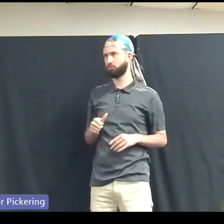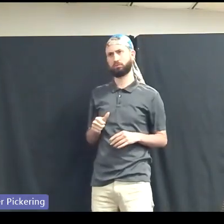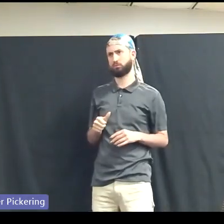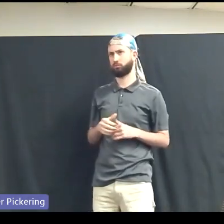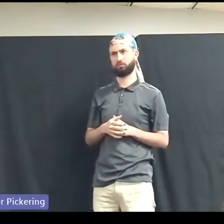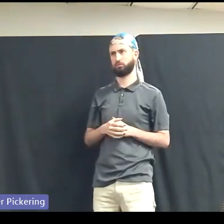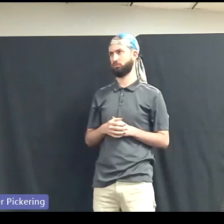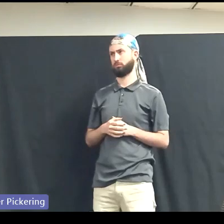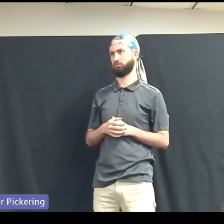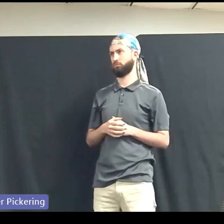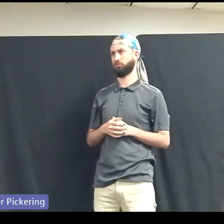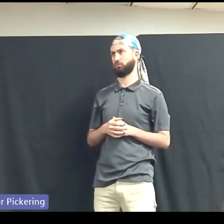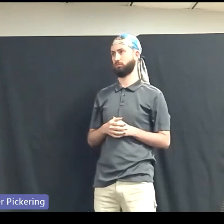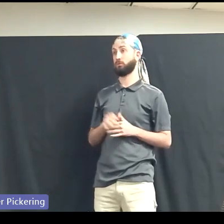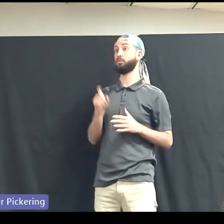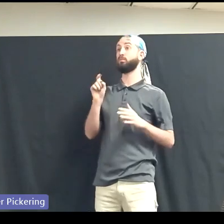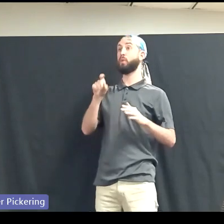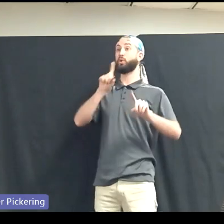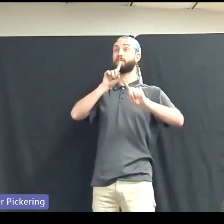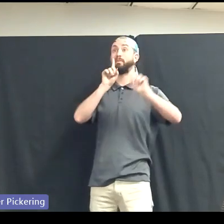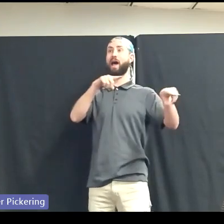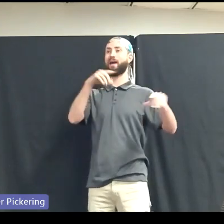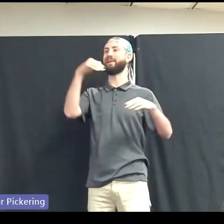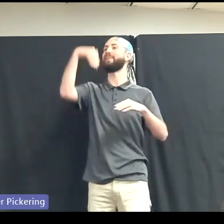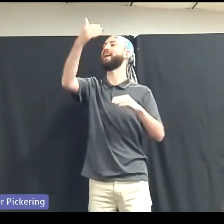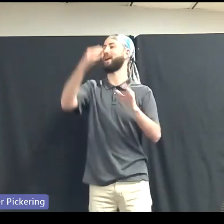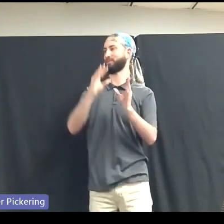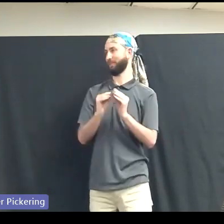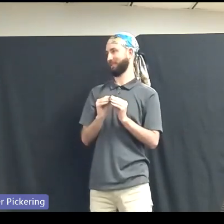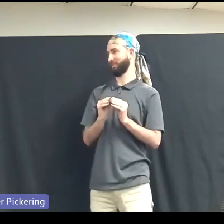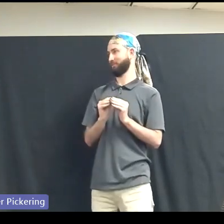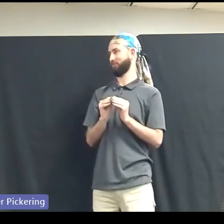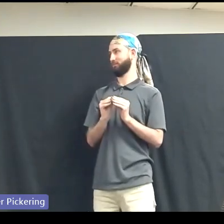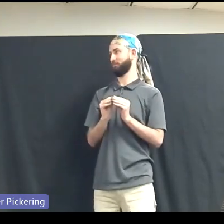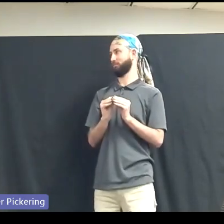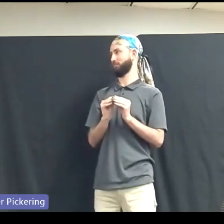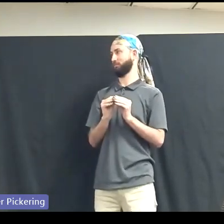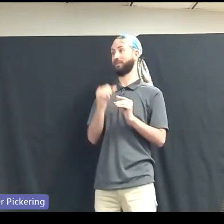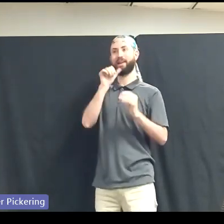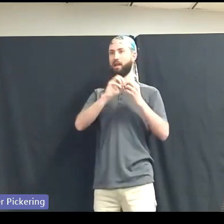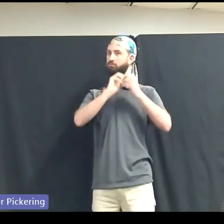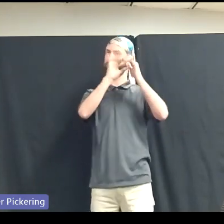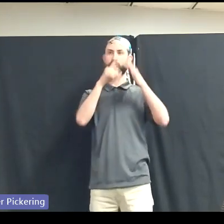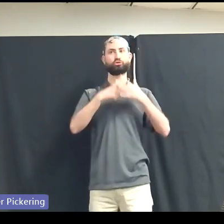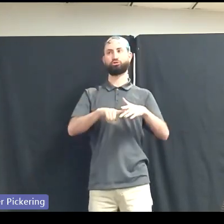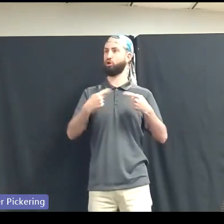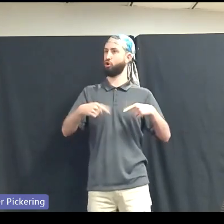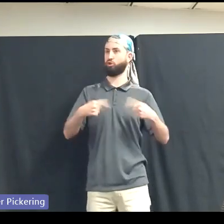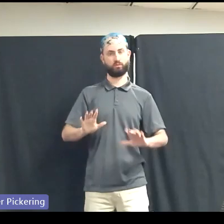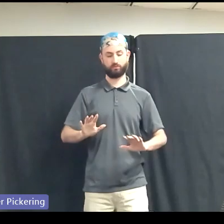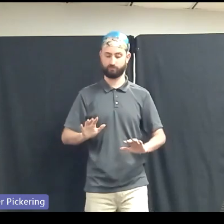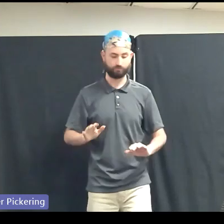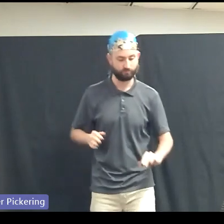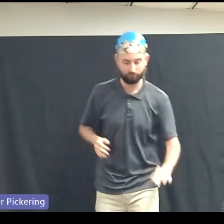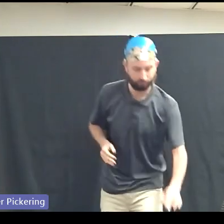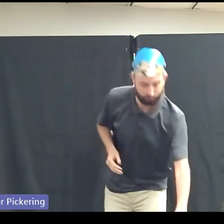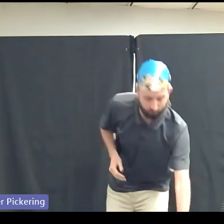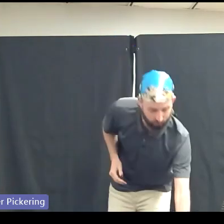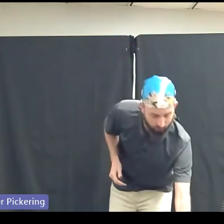not to cause an argument with a community member. Your response, it can be in the next meeting, but